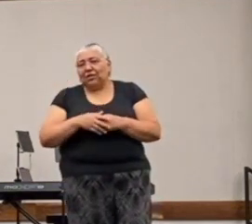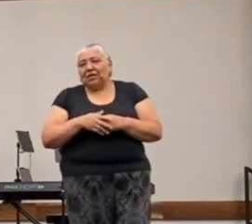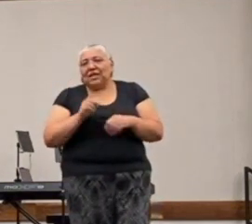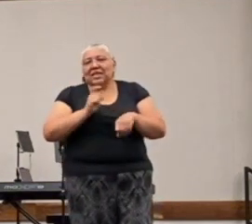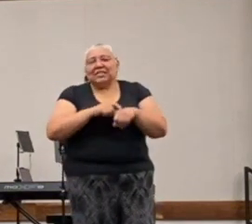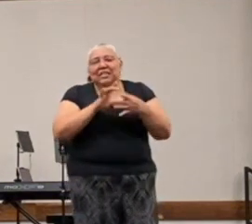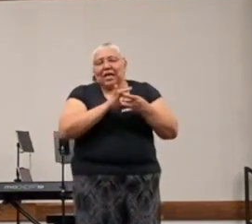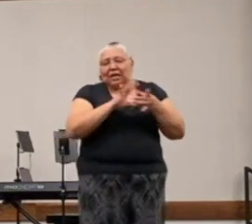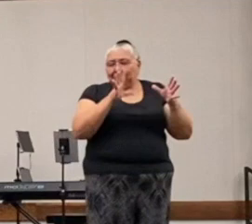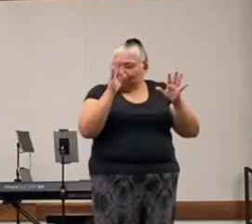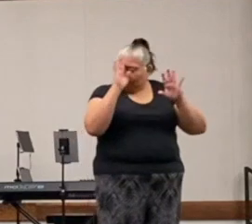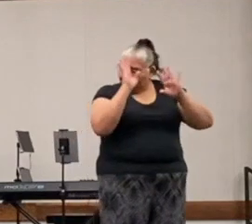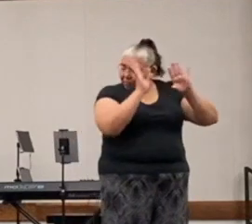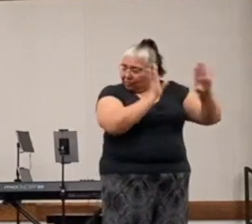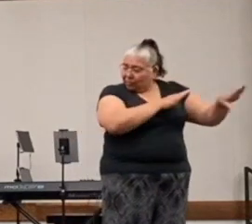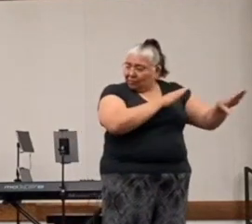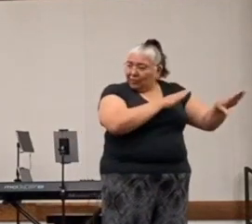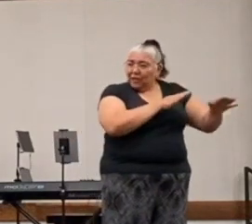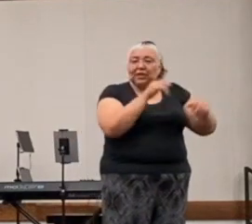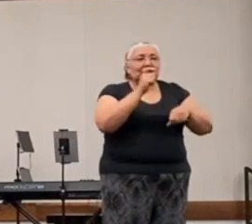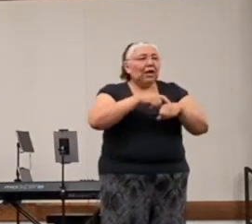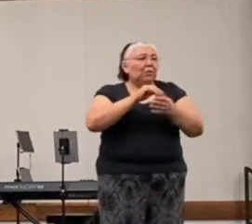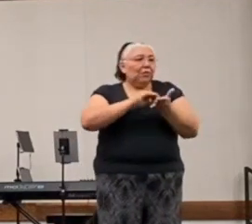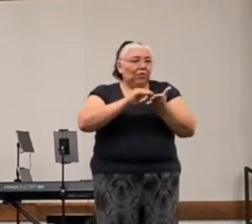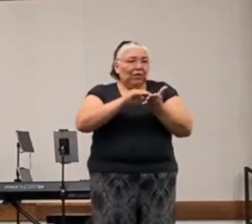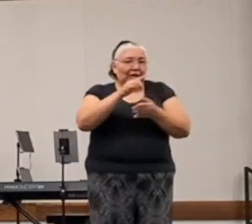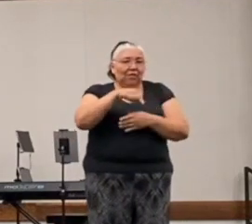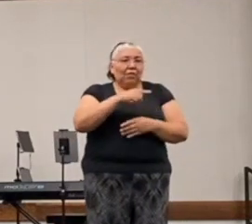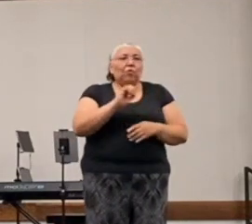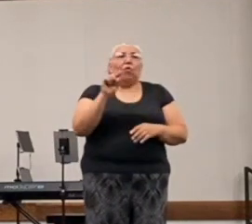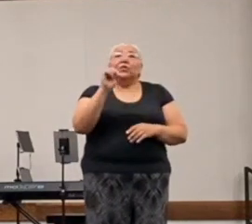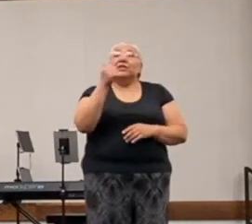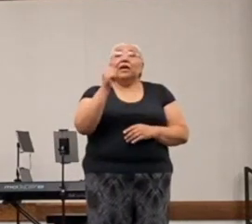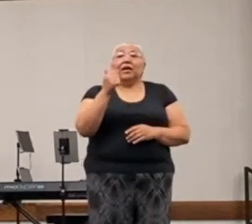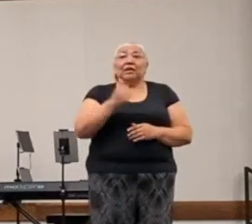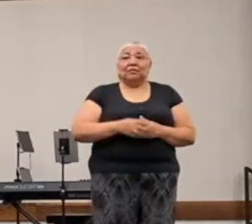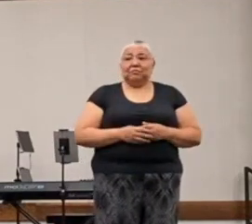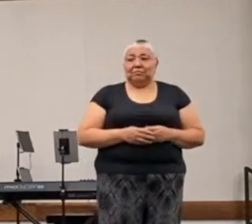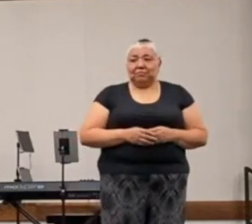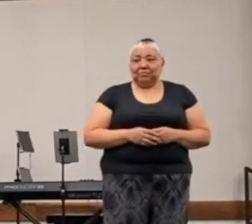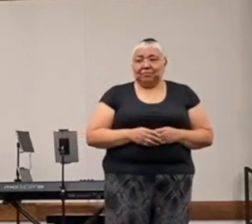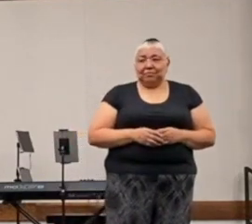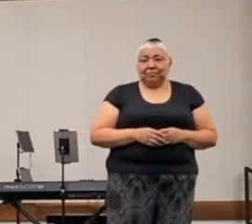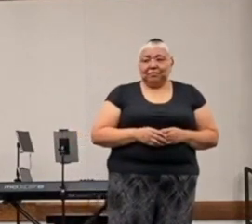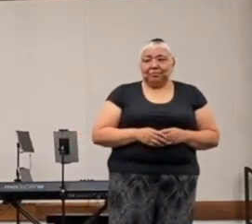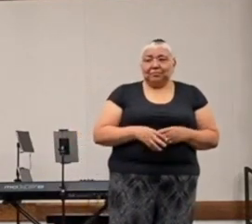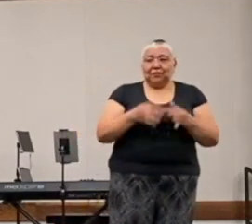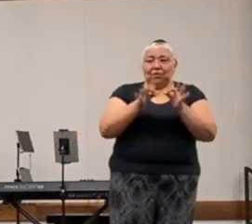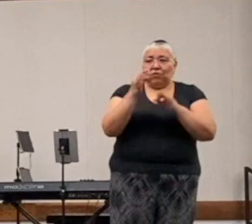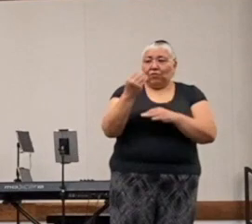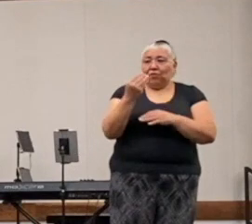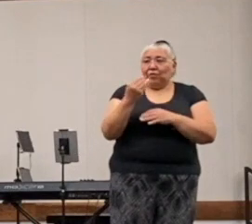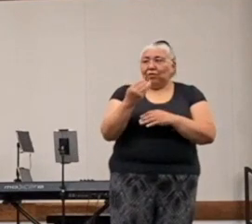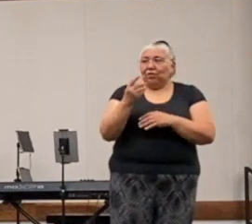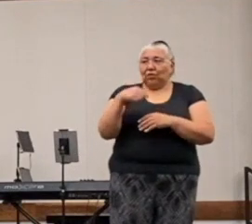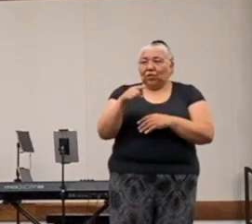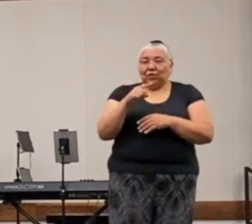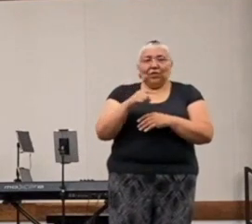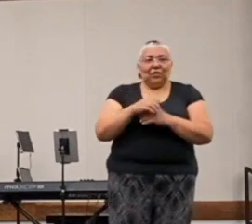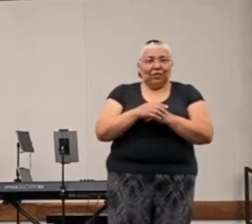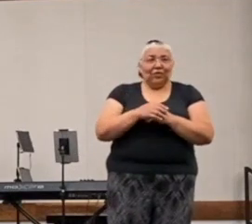it go. It's time to forgive them. Say, there's only 10. Verse 14. Well, you guys got quiet